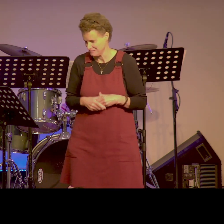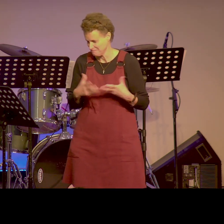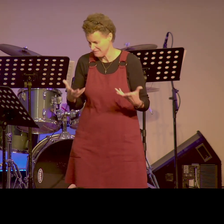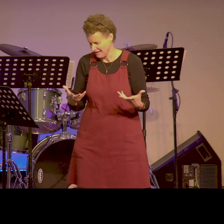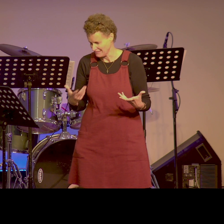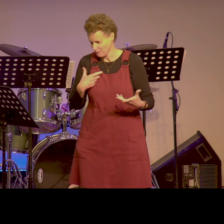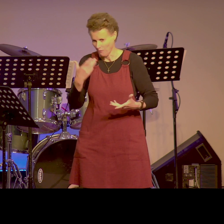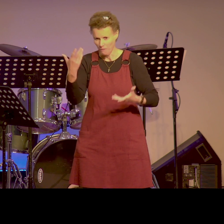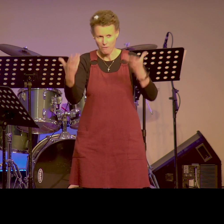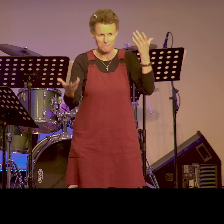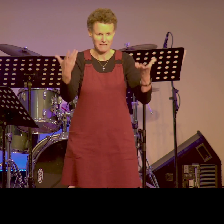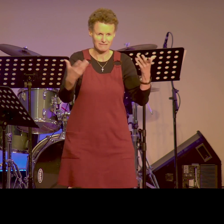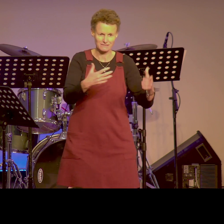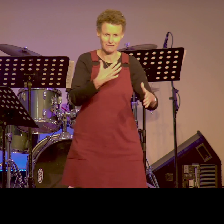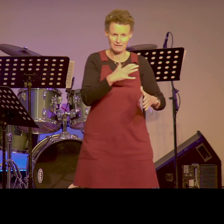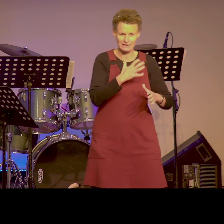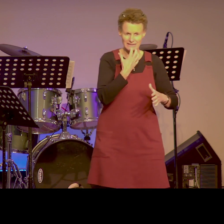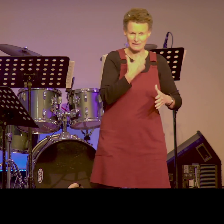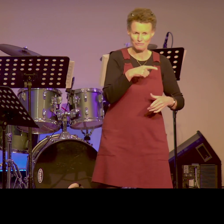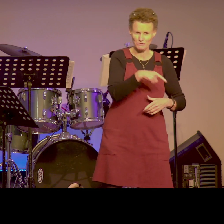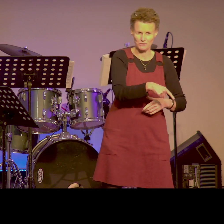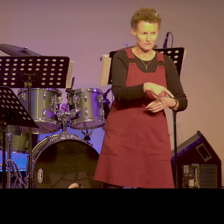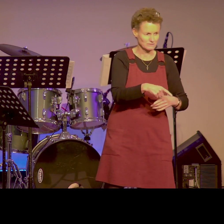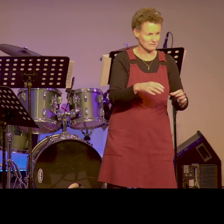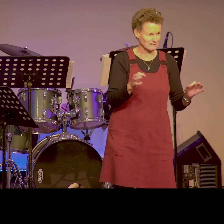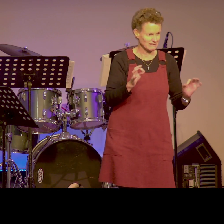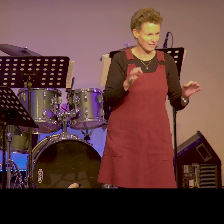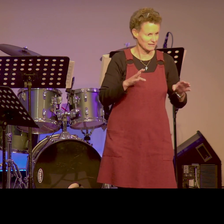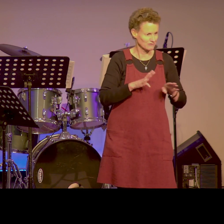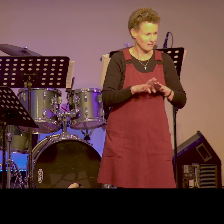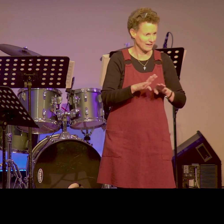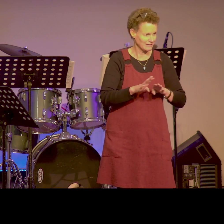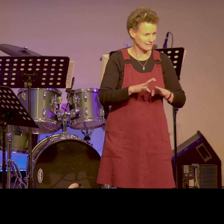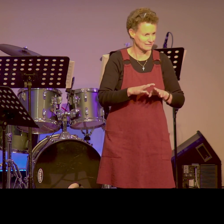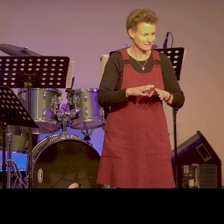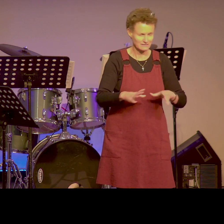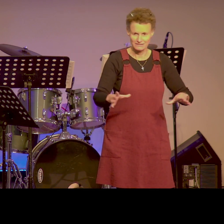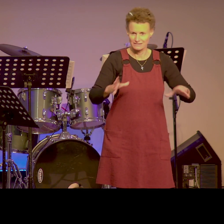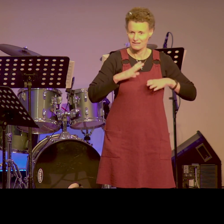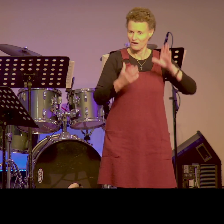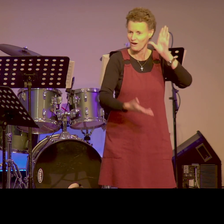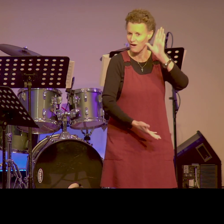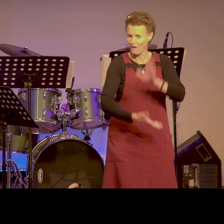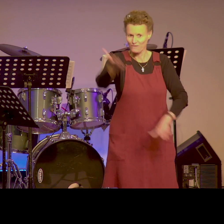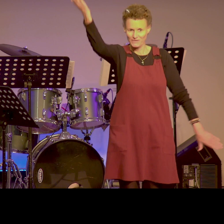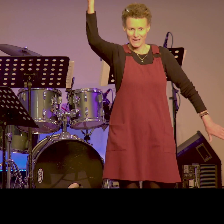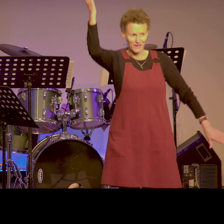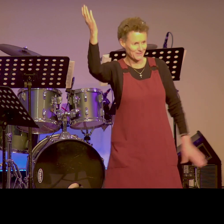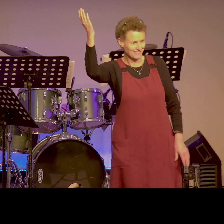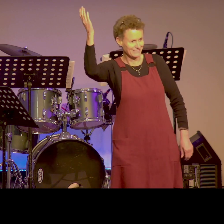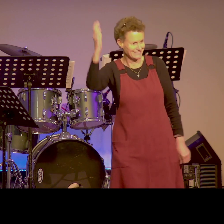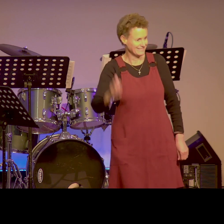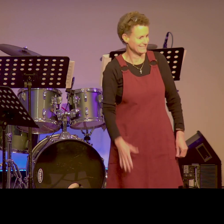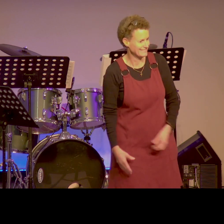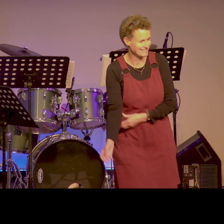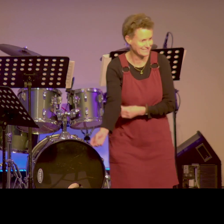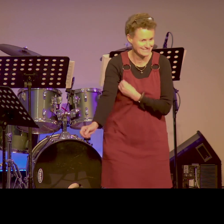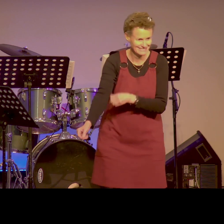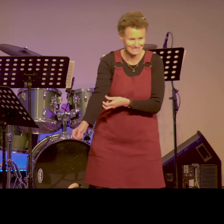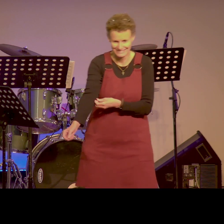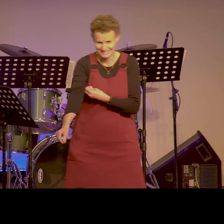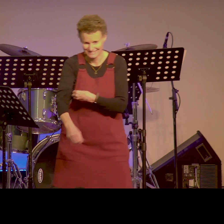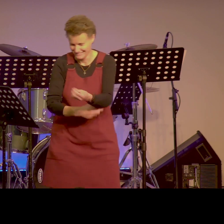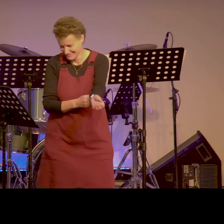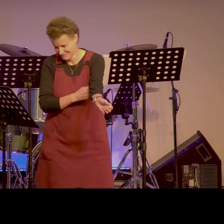through. But compared to the Hebrews, who hadn't done any training, no preparation,